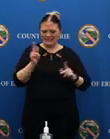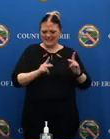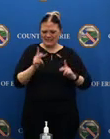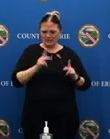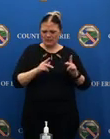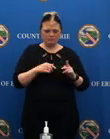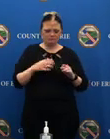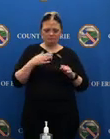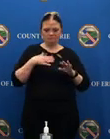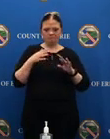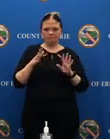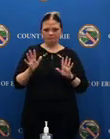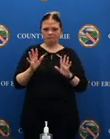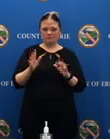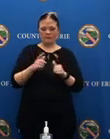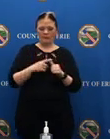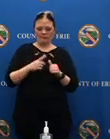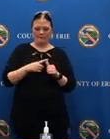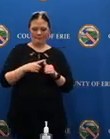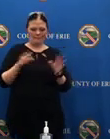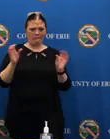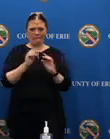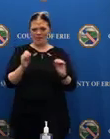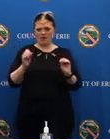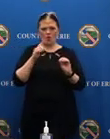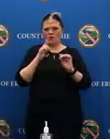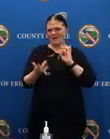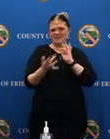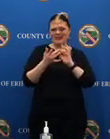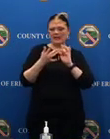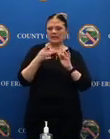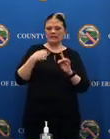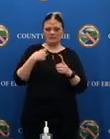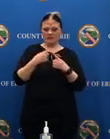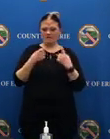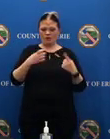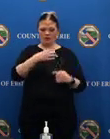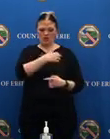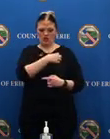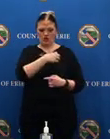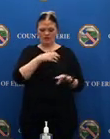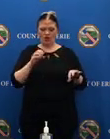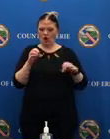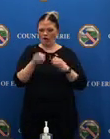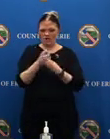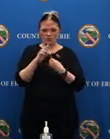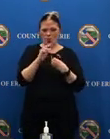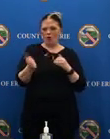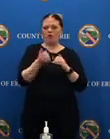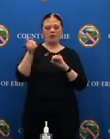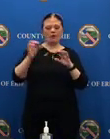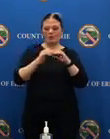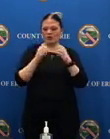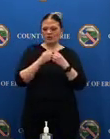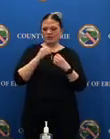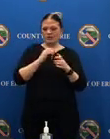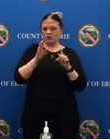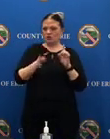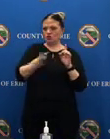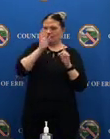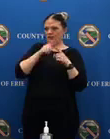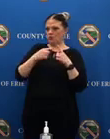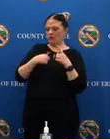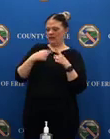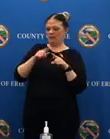My office has been in, first off, no one has reached out to me from the sheriff's office or other organizations directly to me, but